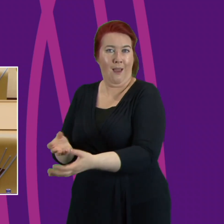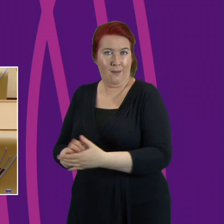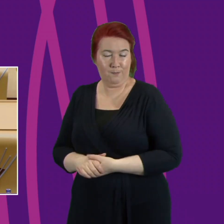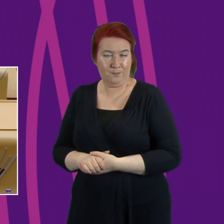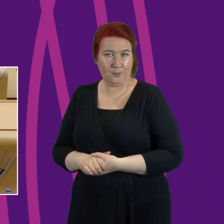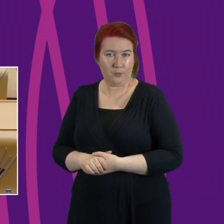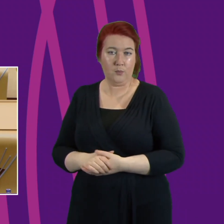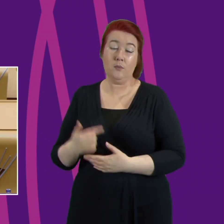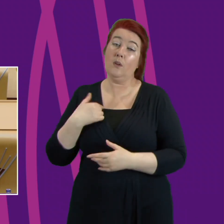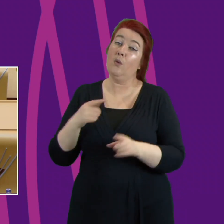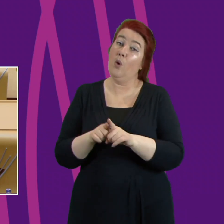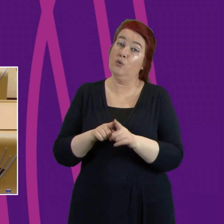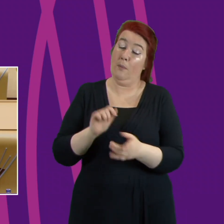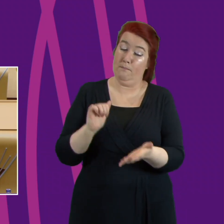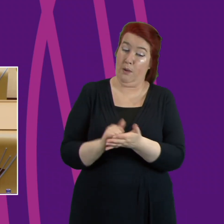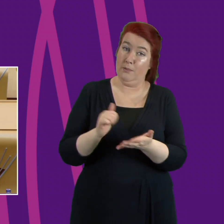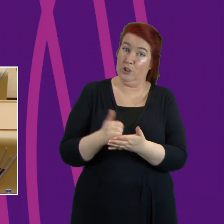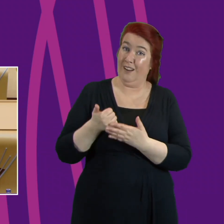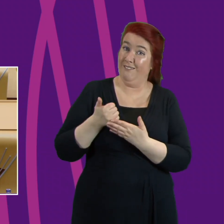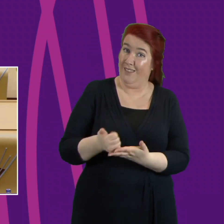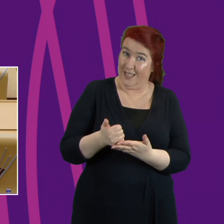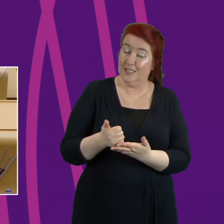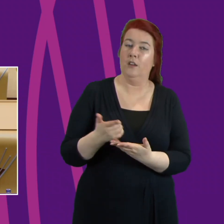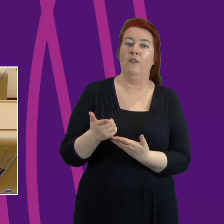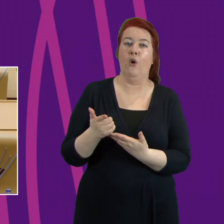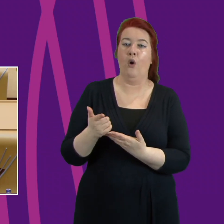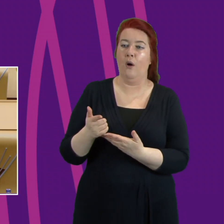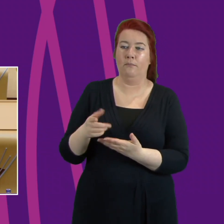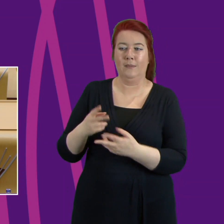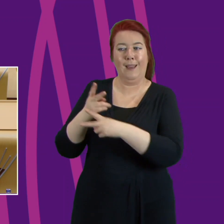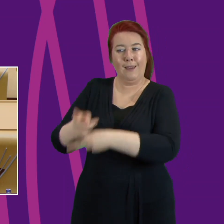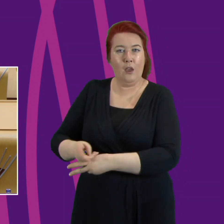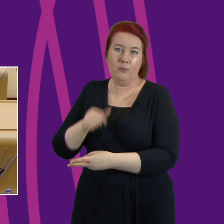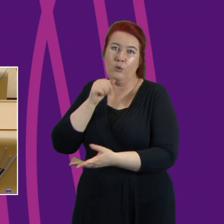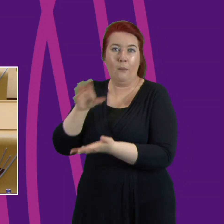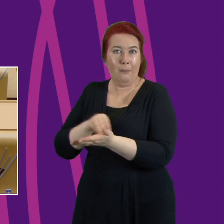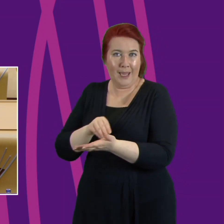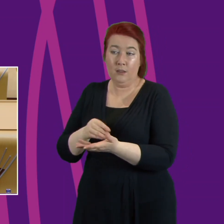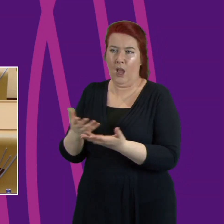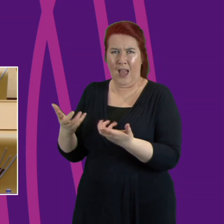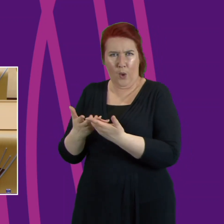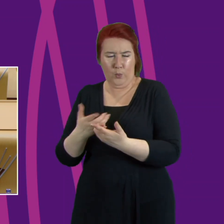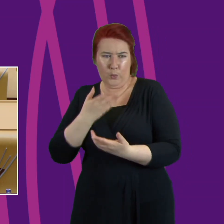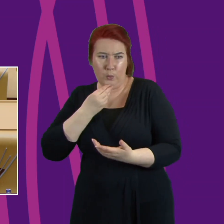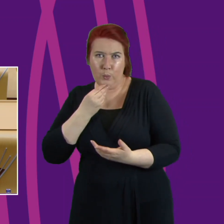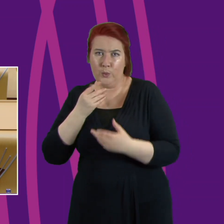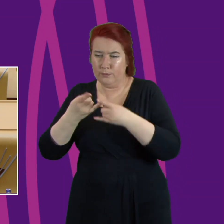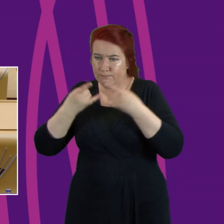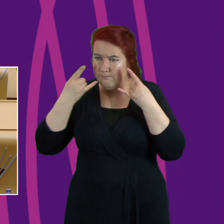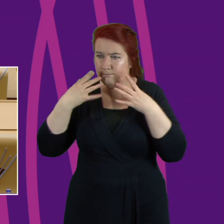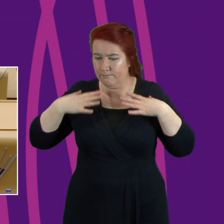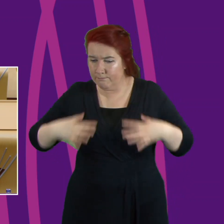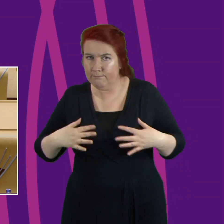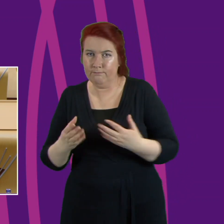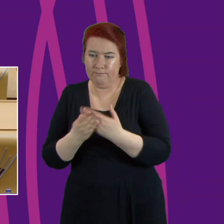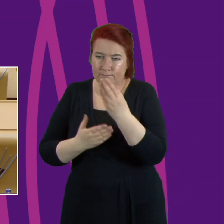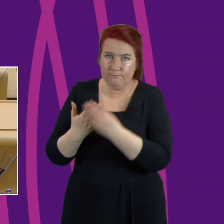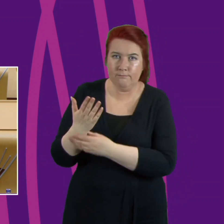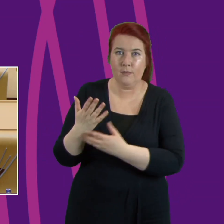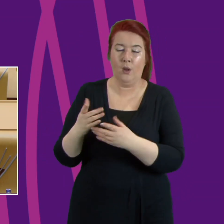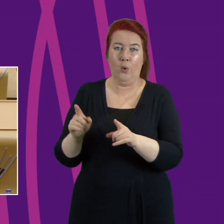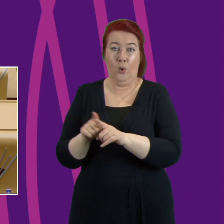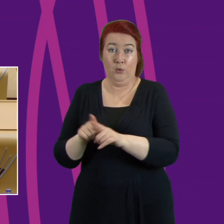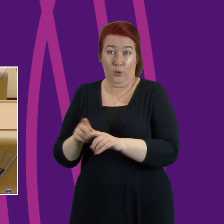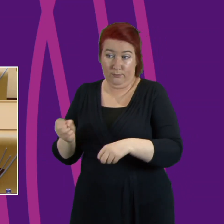published advice for unpaid carers on the appropriate use of PPE and how to access it, and will be publishing equivalent guidance